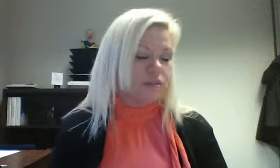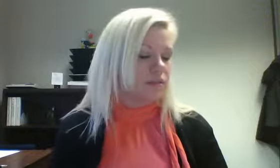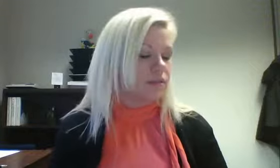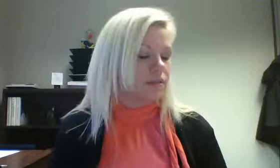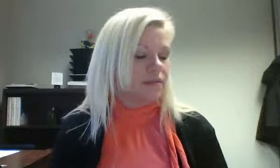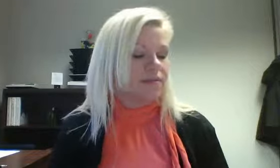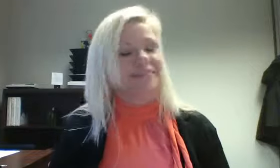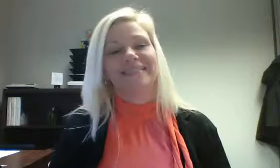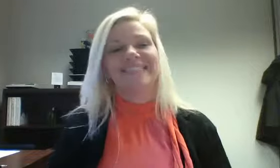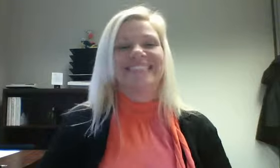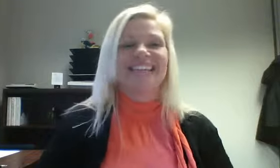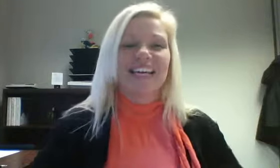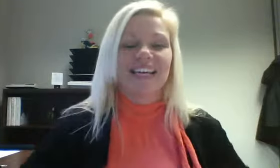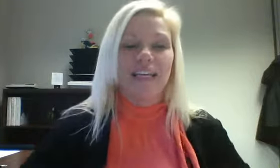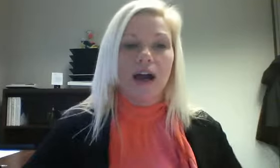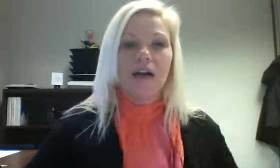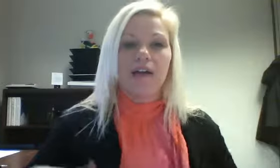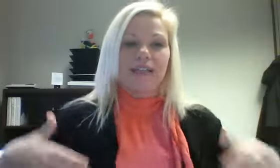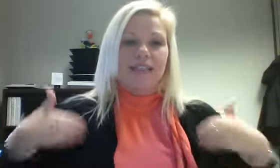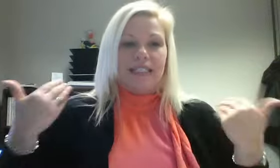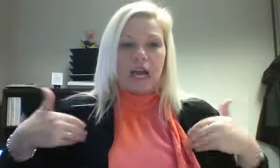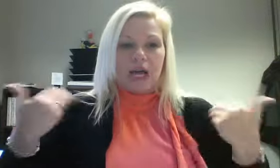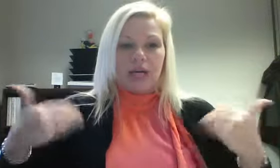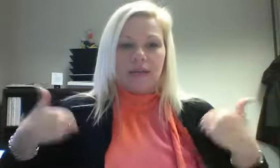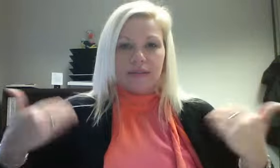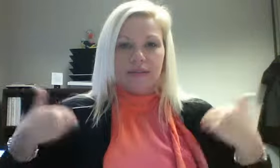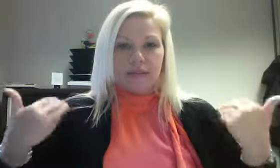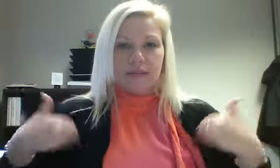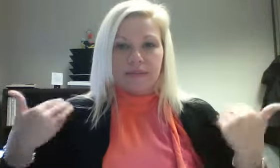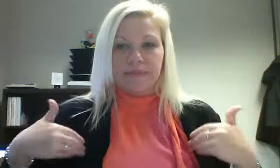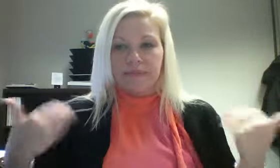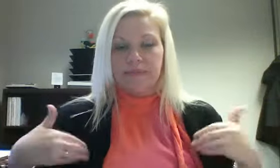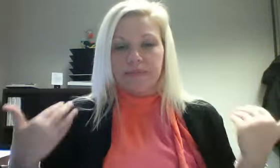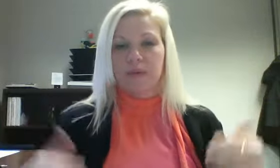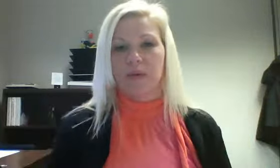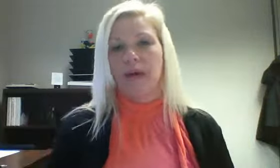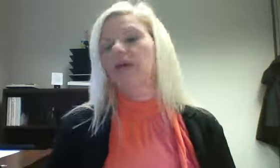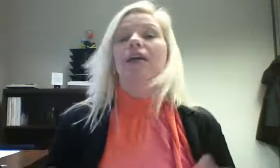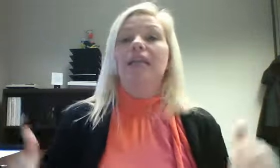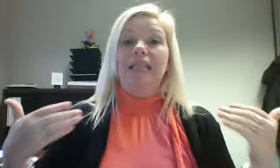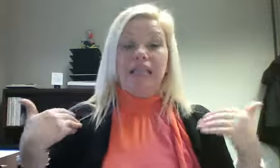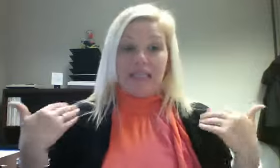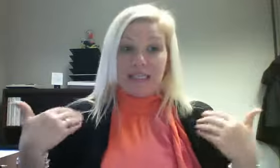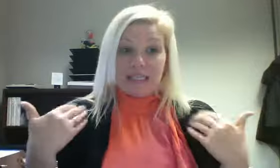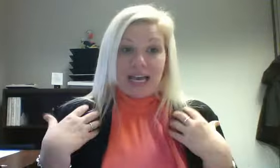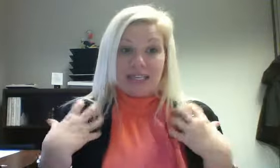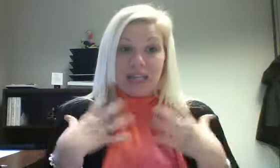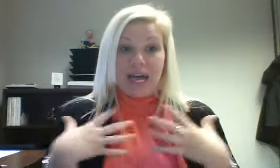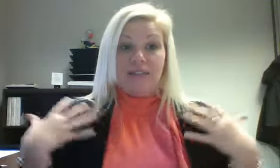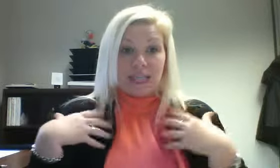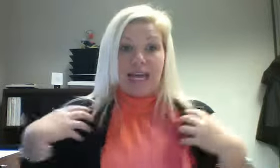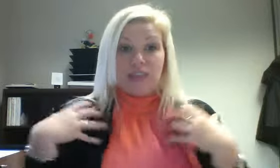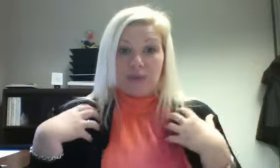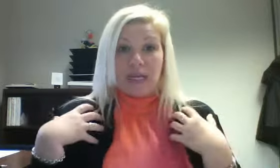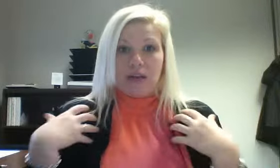too. Young, young. Okay. This has a lot of signs right here.